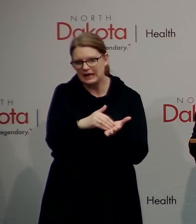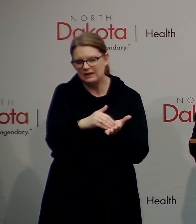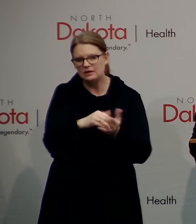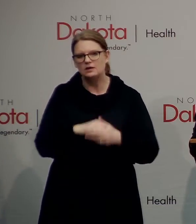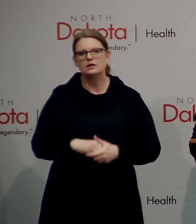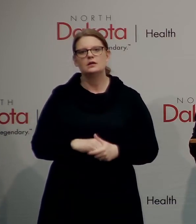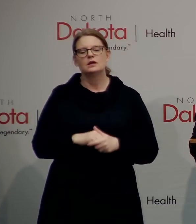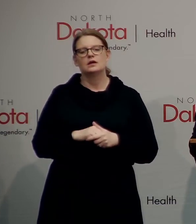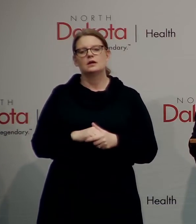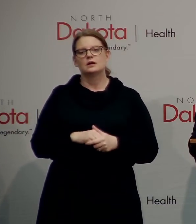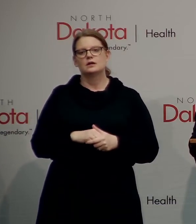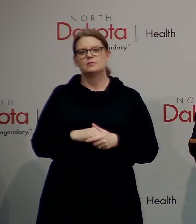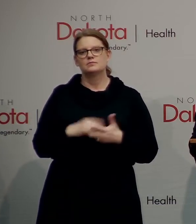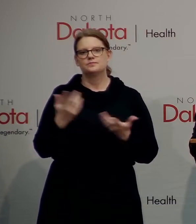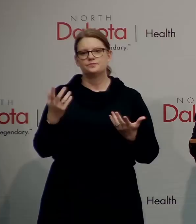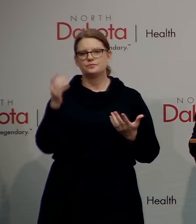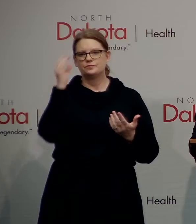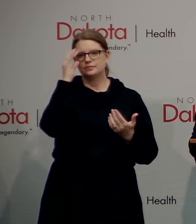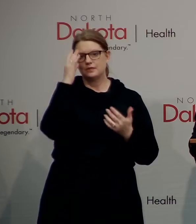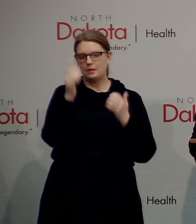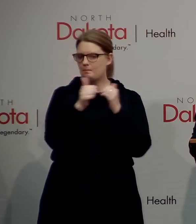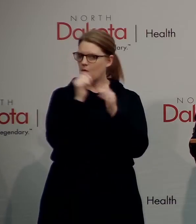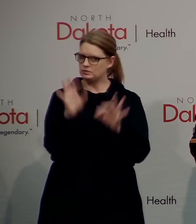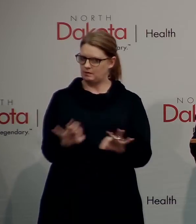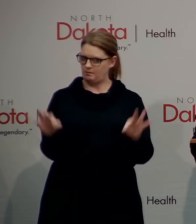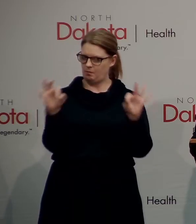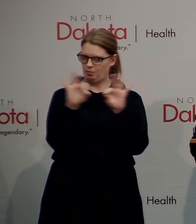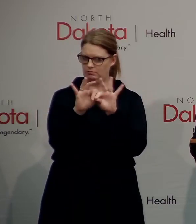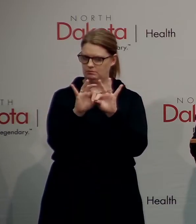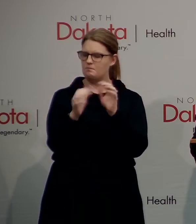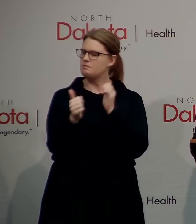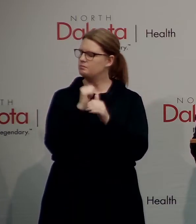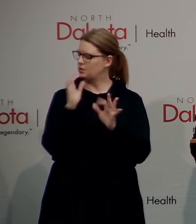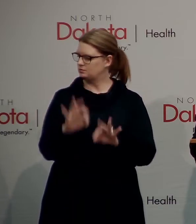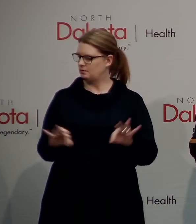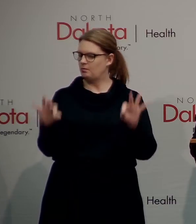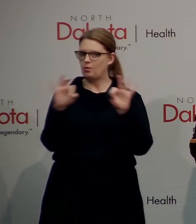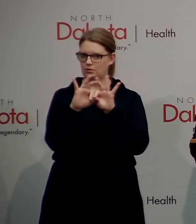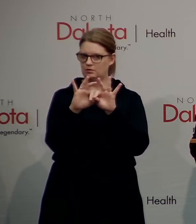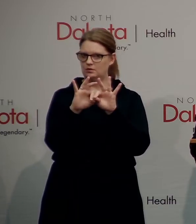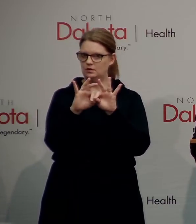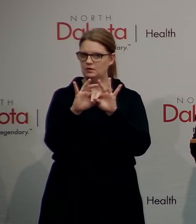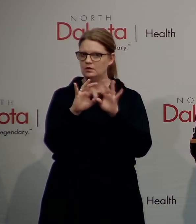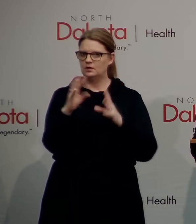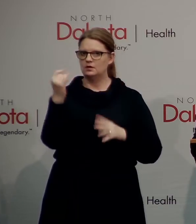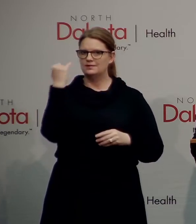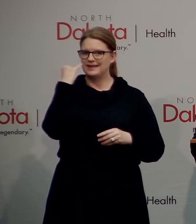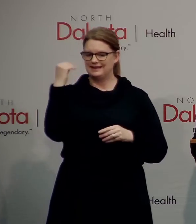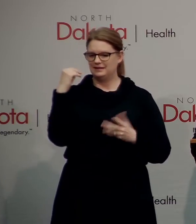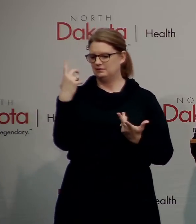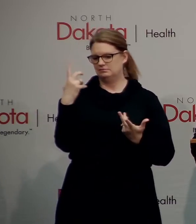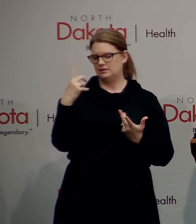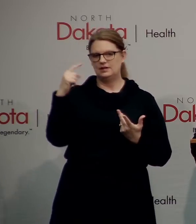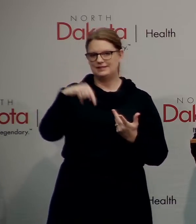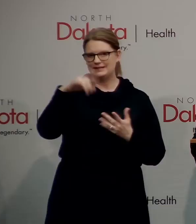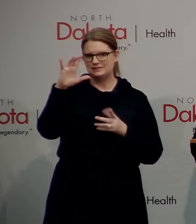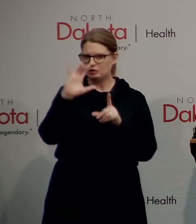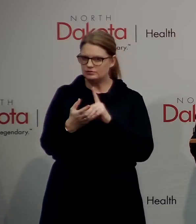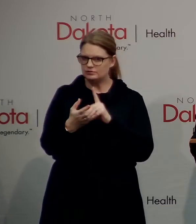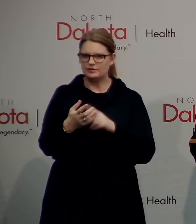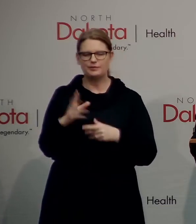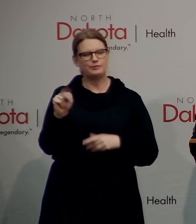couple basic things. The most important one is, again, this idea that we've had in our culture forever, North Dakota